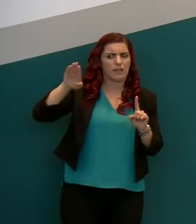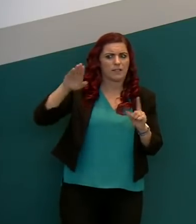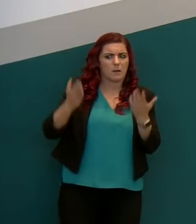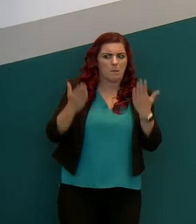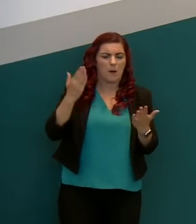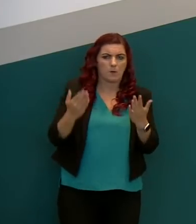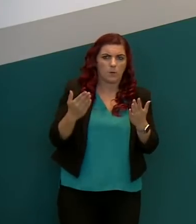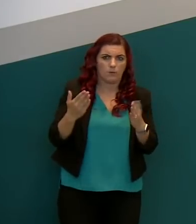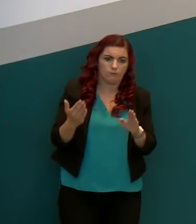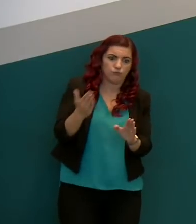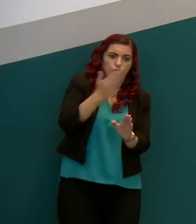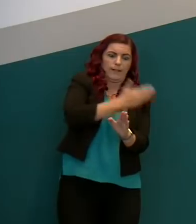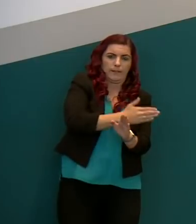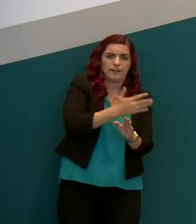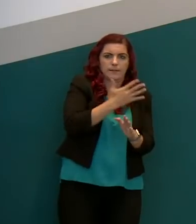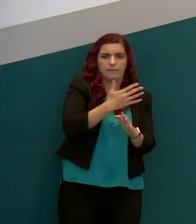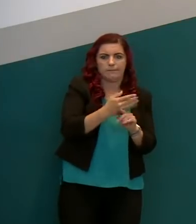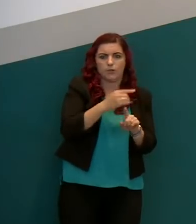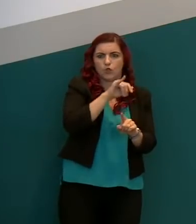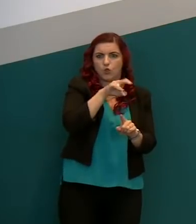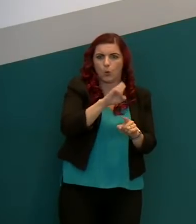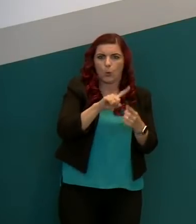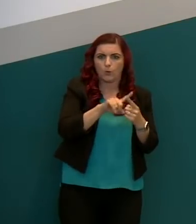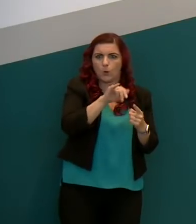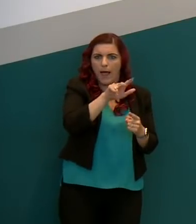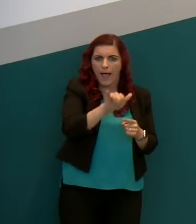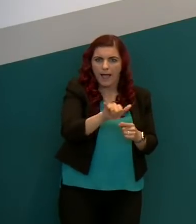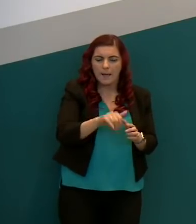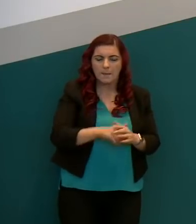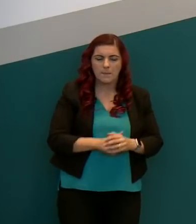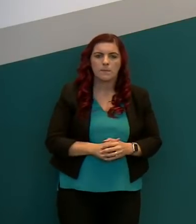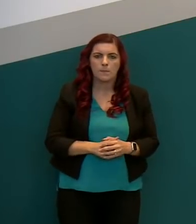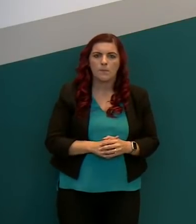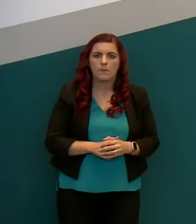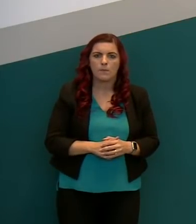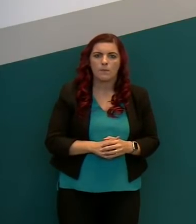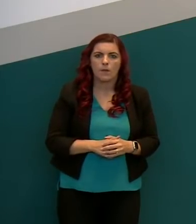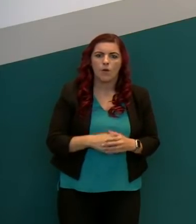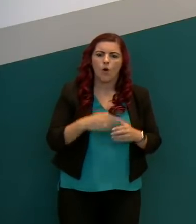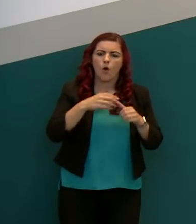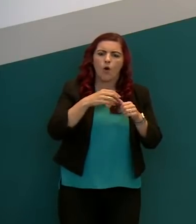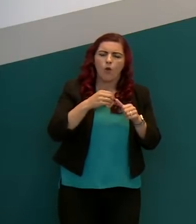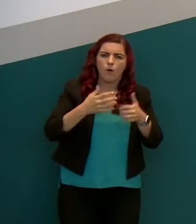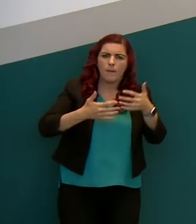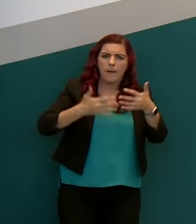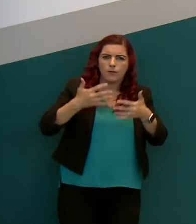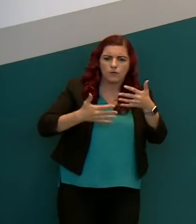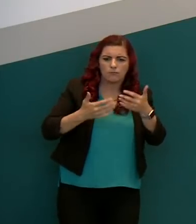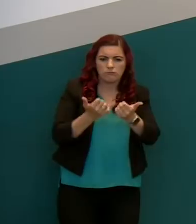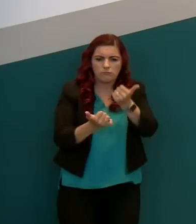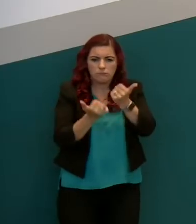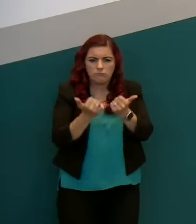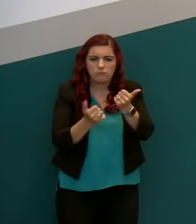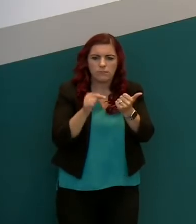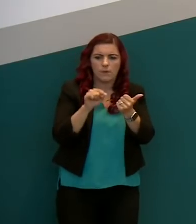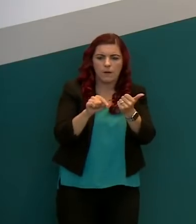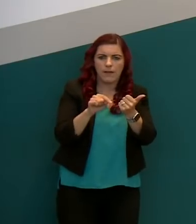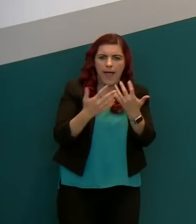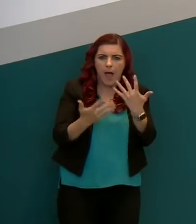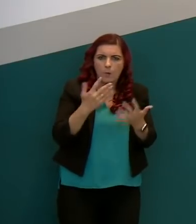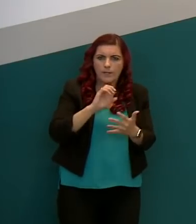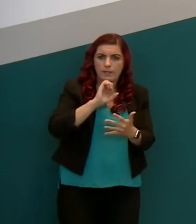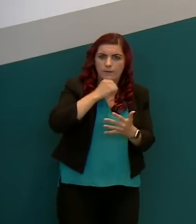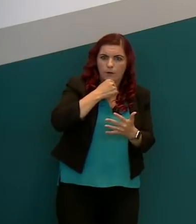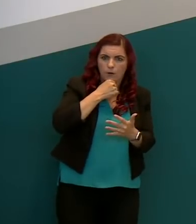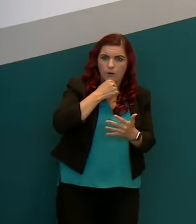on the period in June and early July. The other metrics of severity of